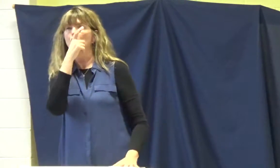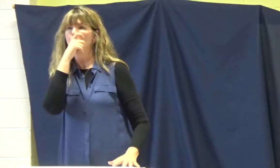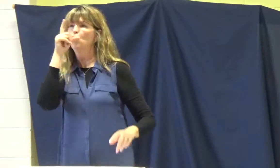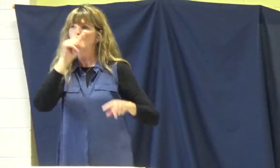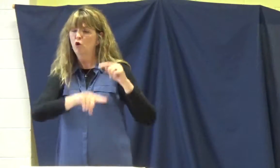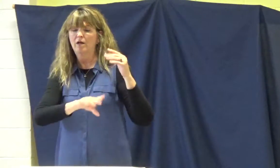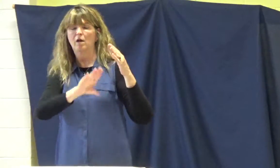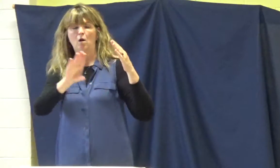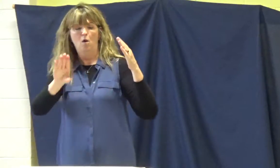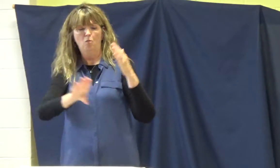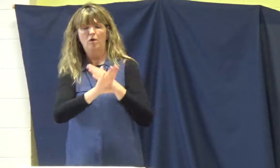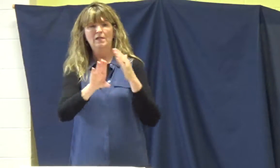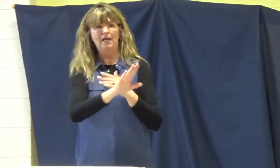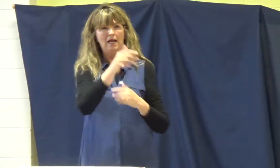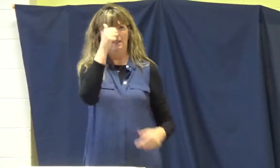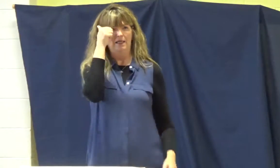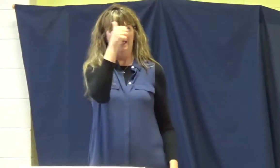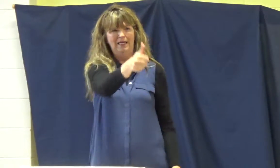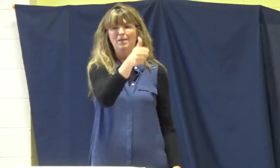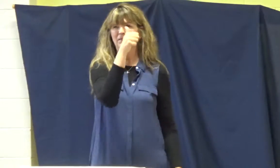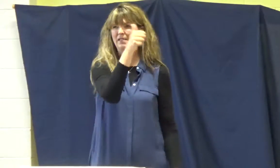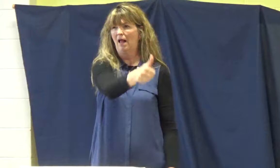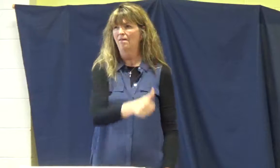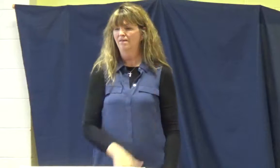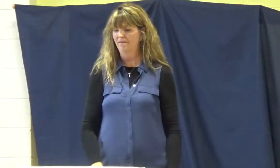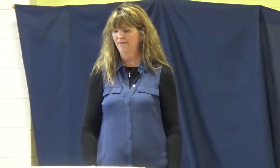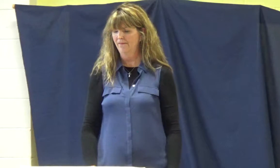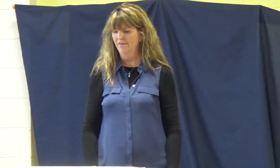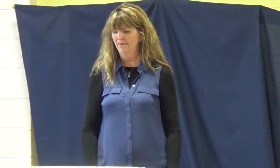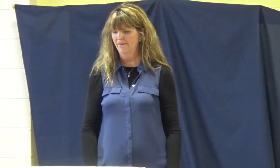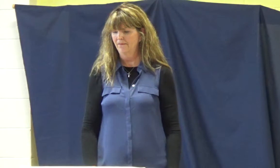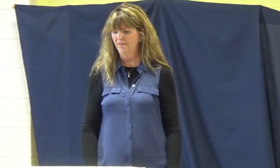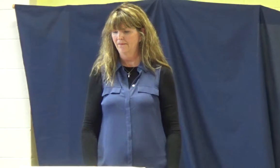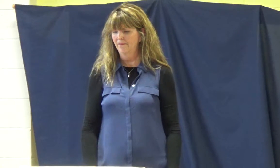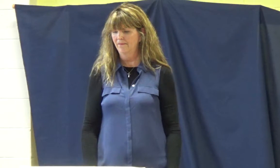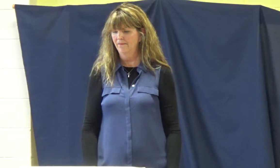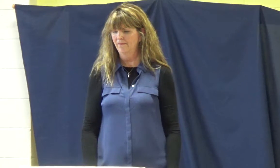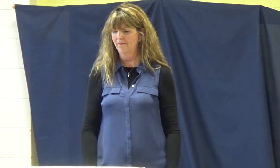for someone who could not protect themselves.